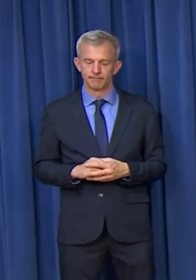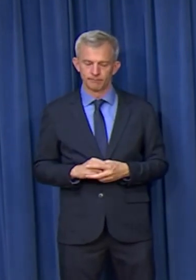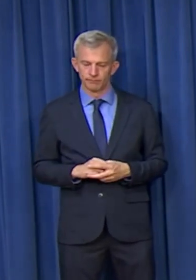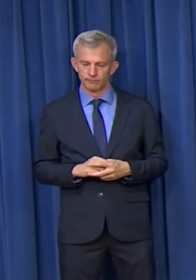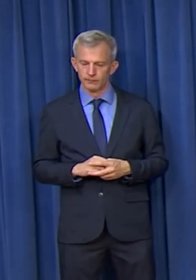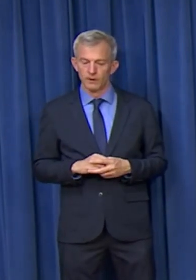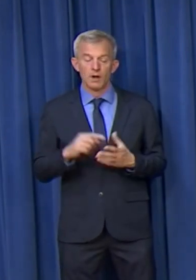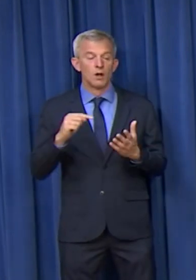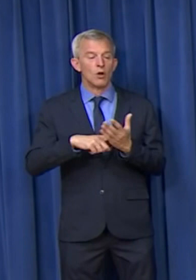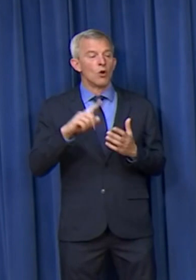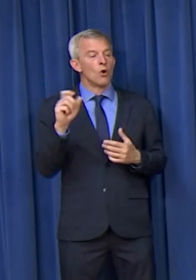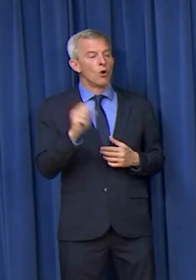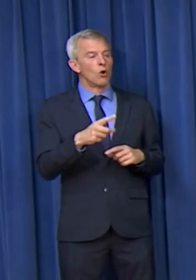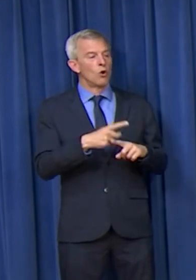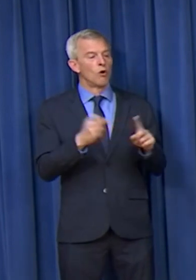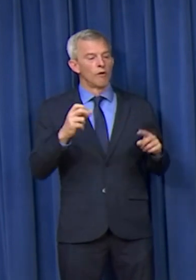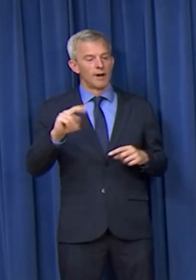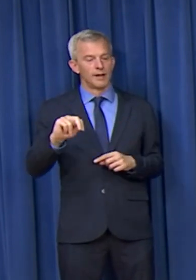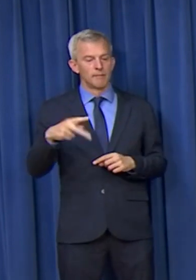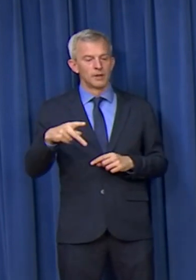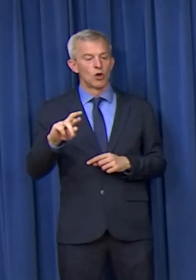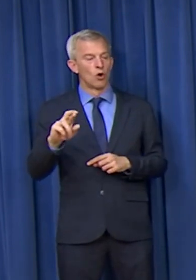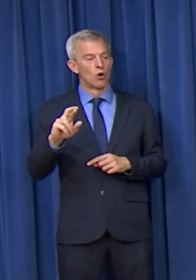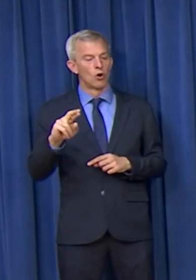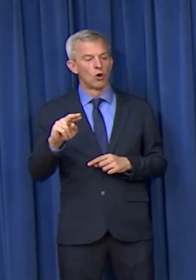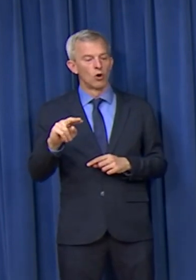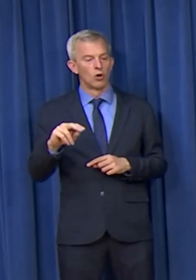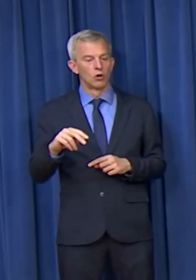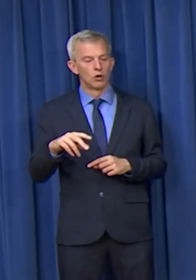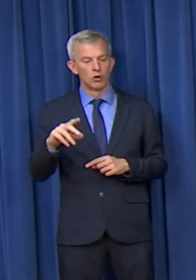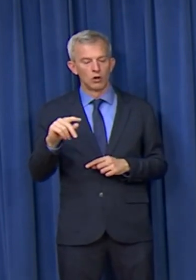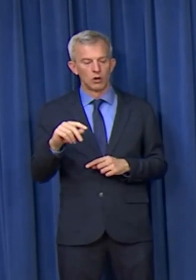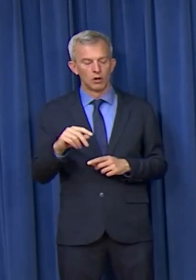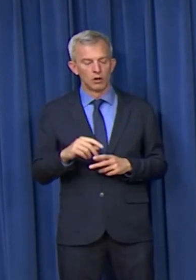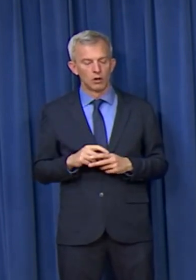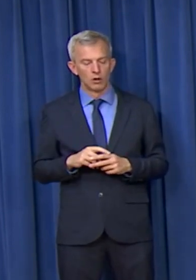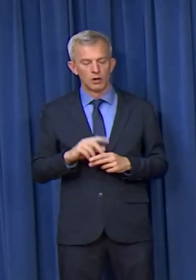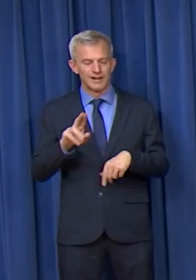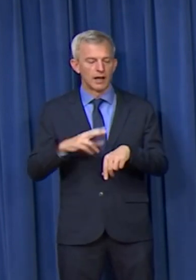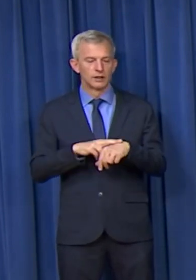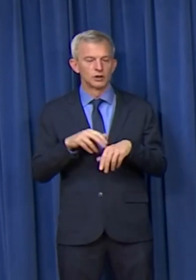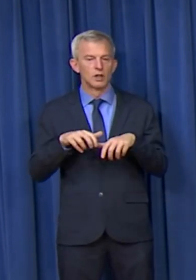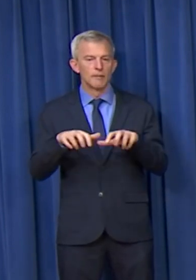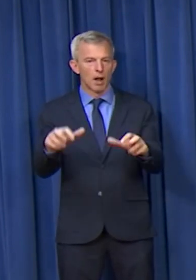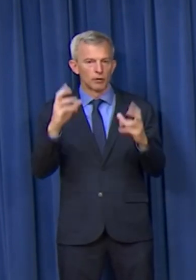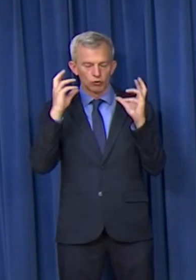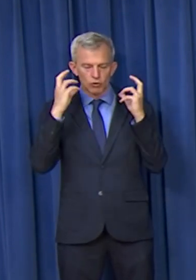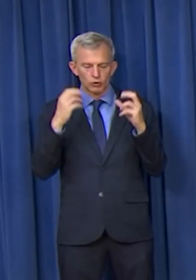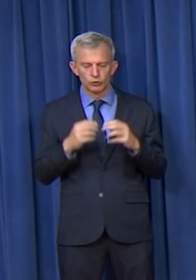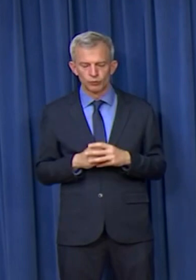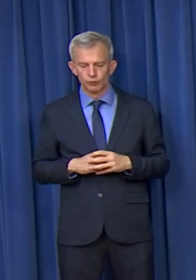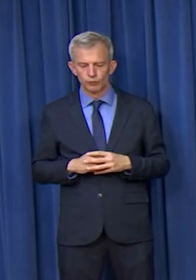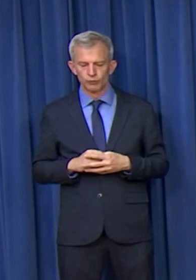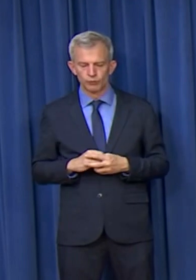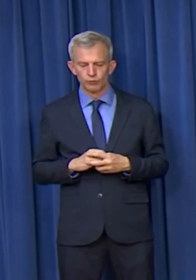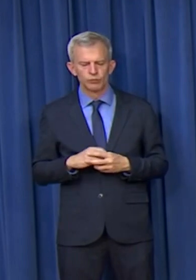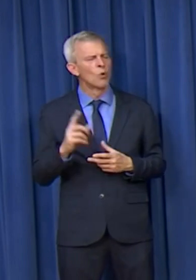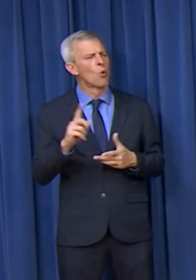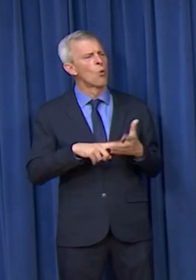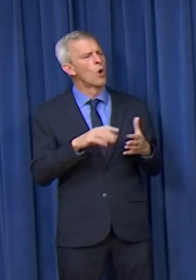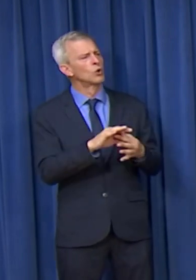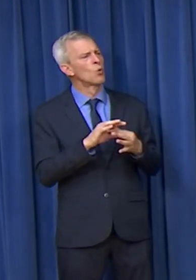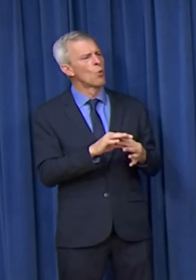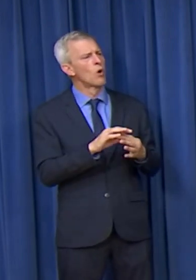And this question is from NPR at Tom Driesbach. What cooperation has your office had with the